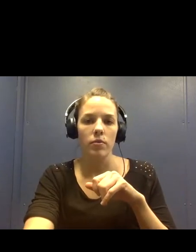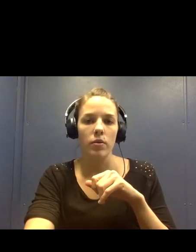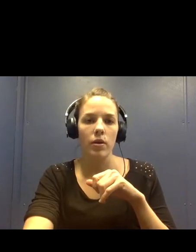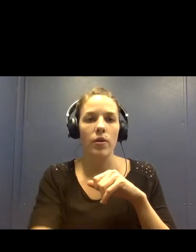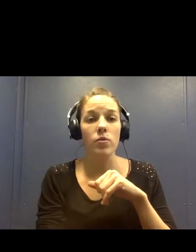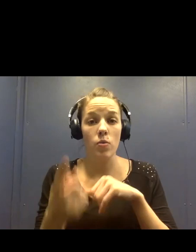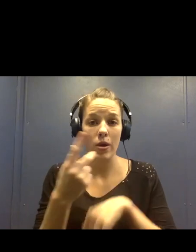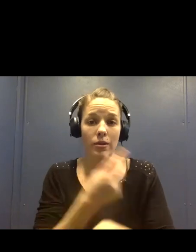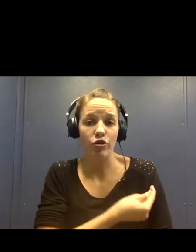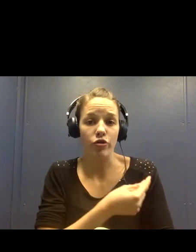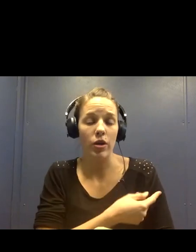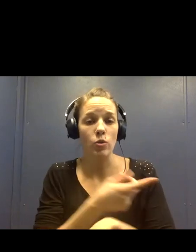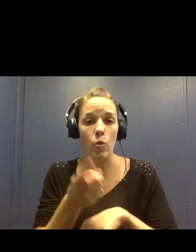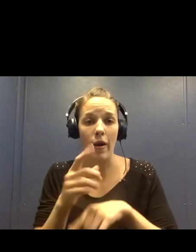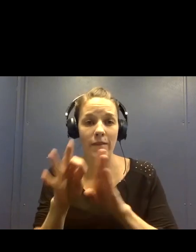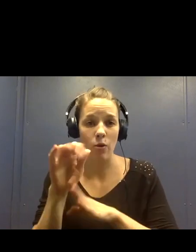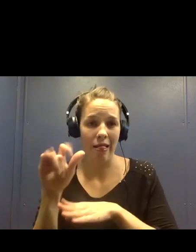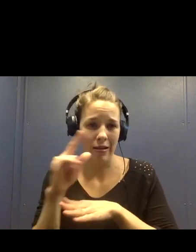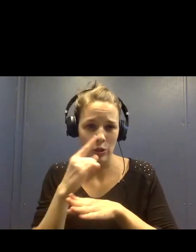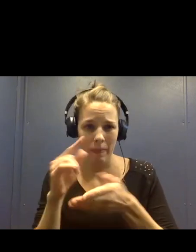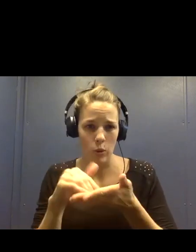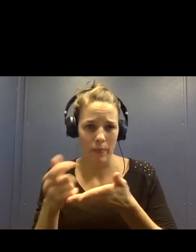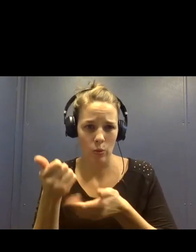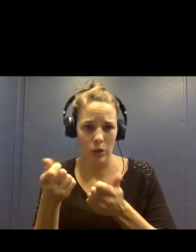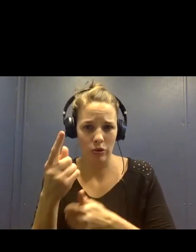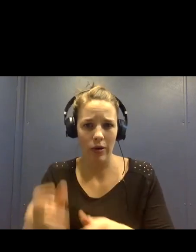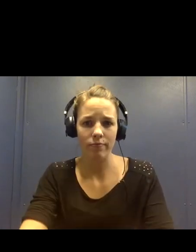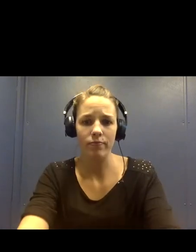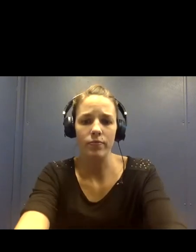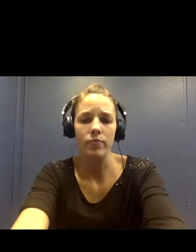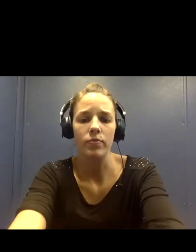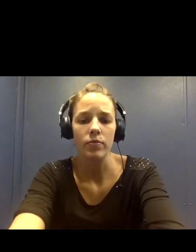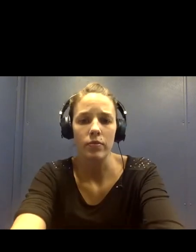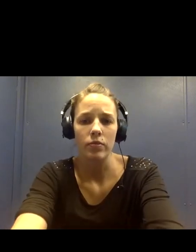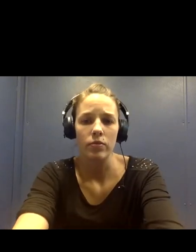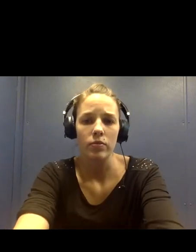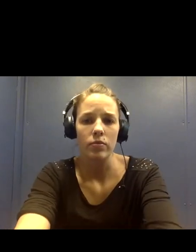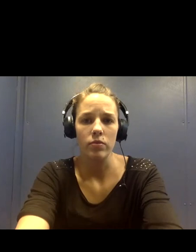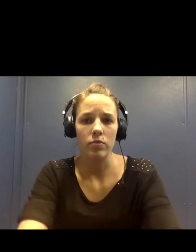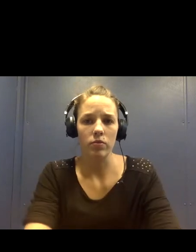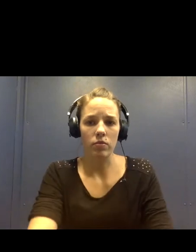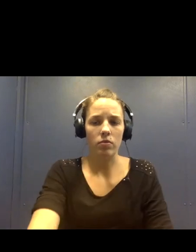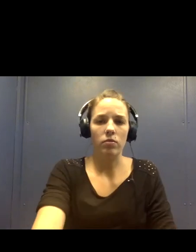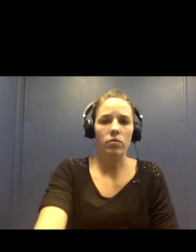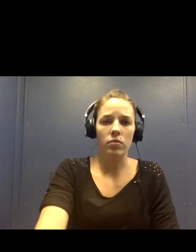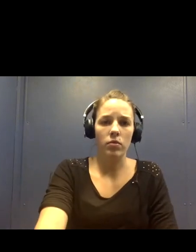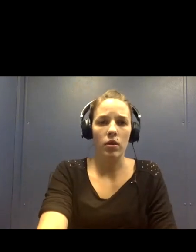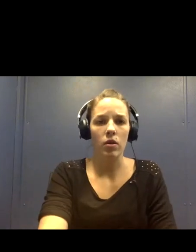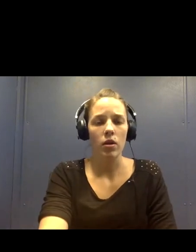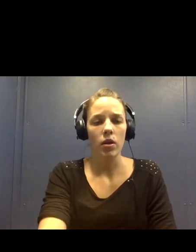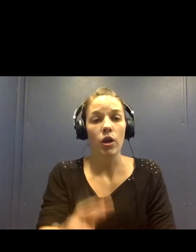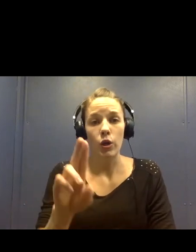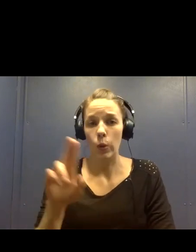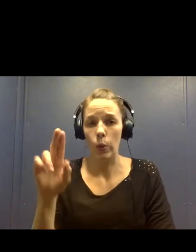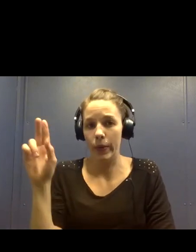of them has been found in Illinois. Can you repeat which one and just the details of that you know? That's the